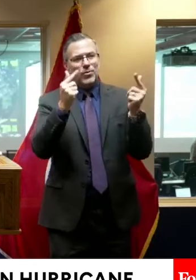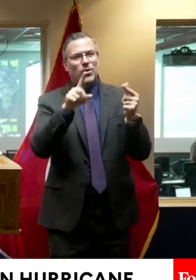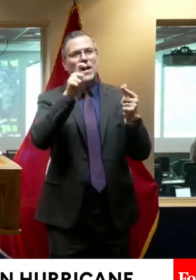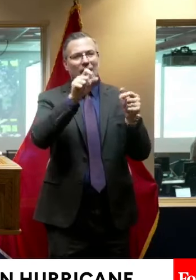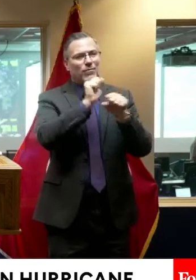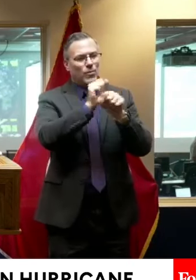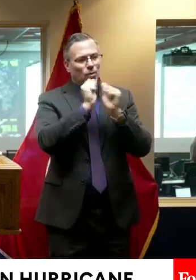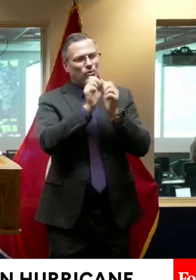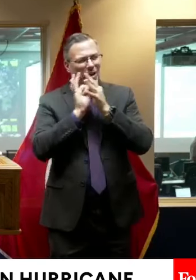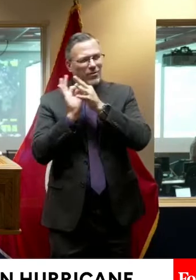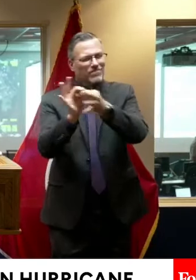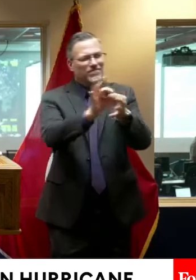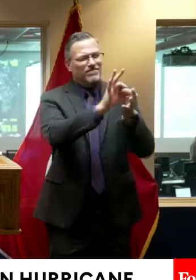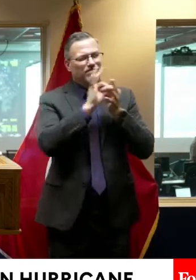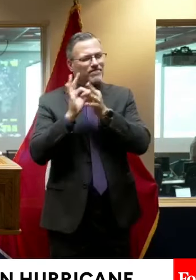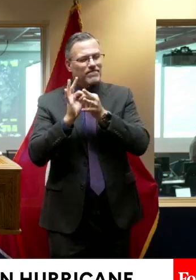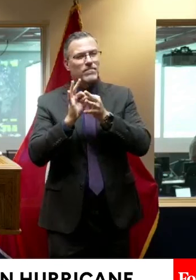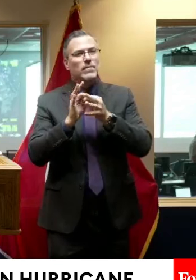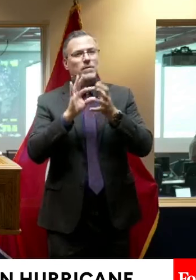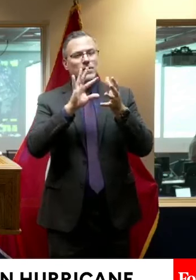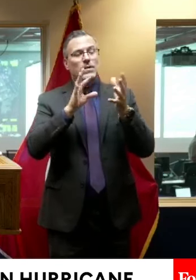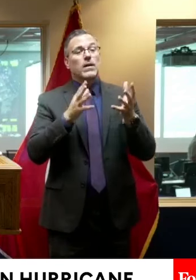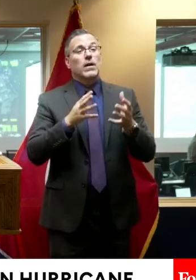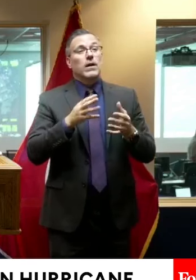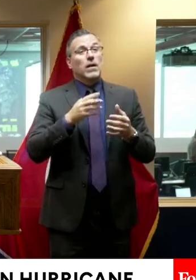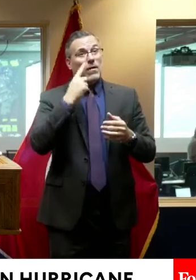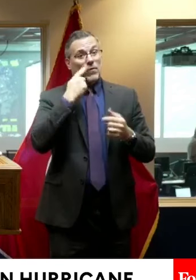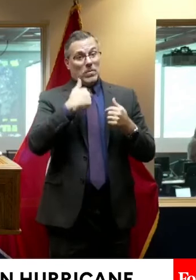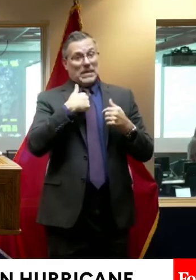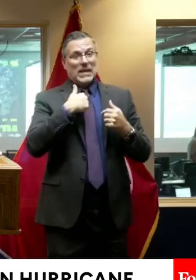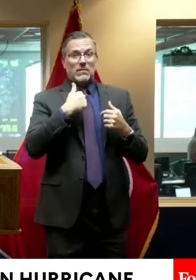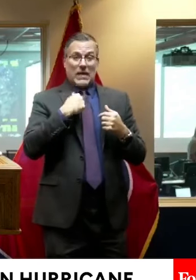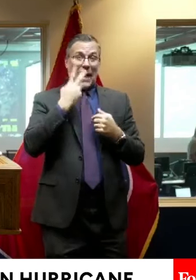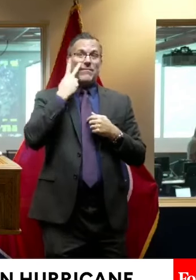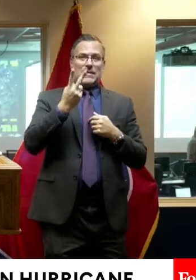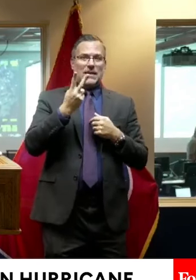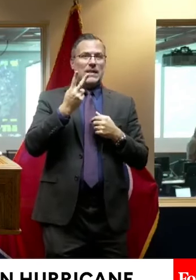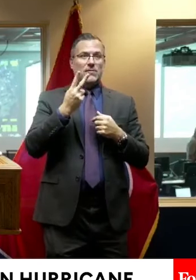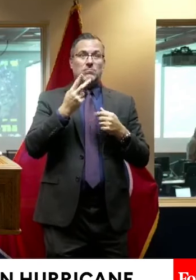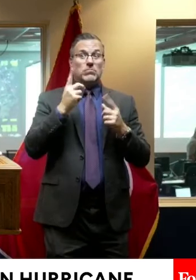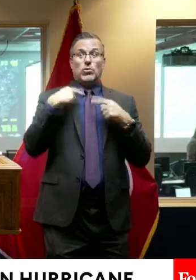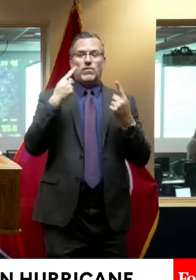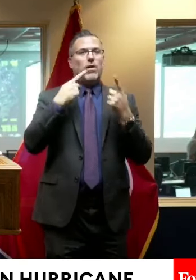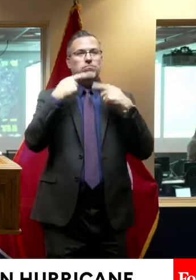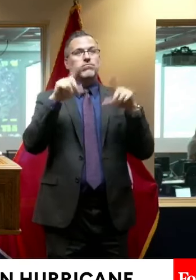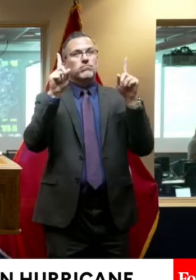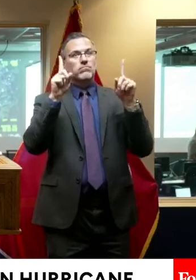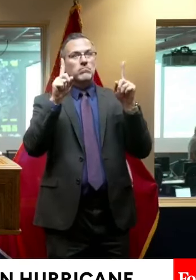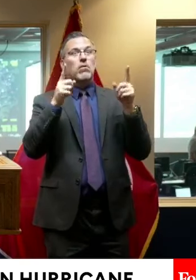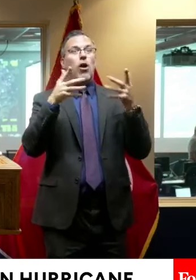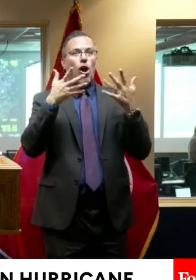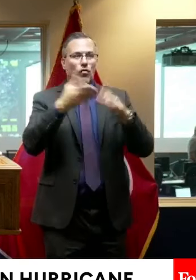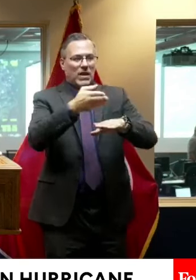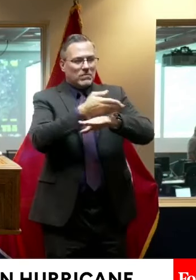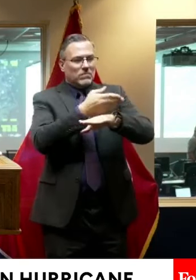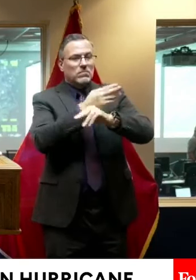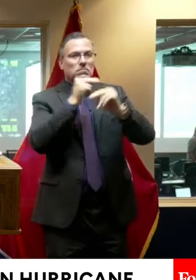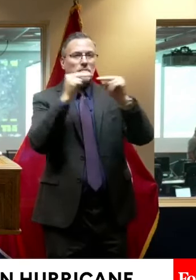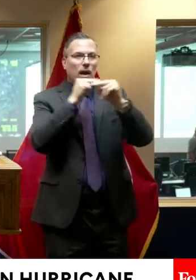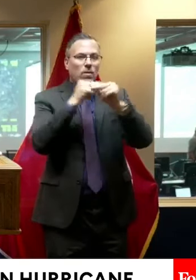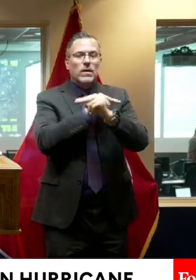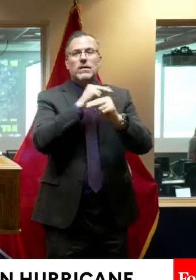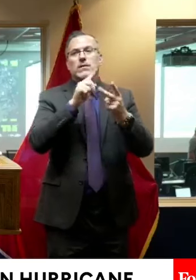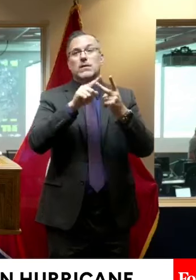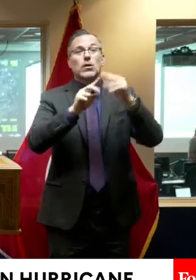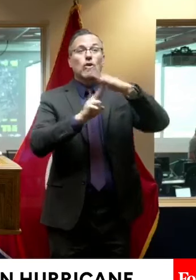what's needed most. The encouraging thing for me is, it's happening in our state. highways are being built, bridges are being